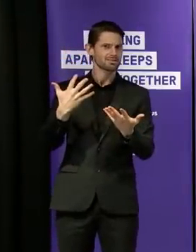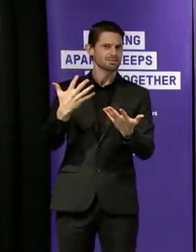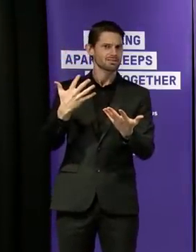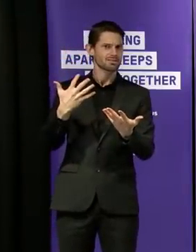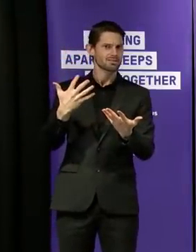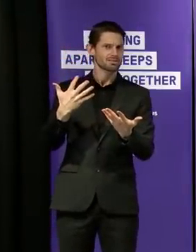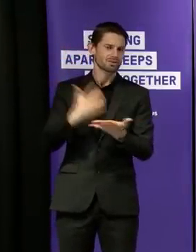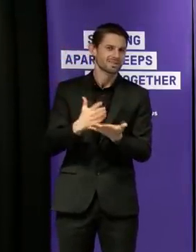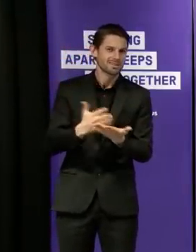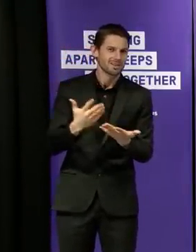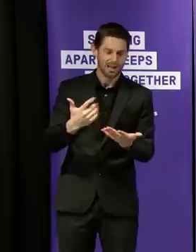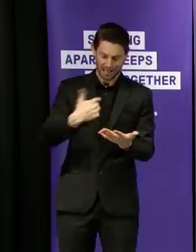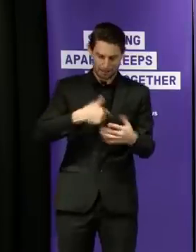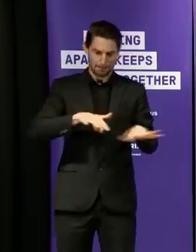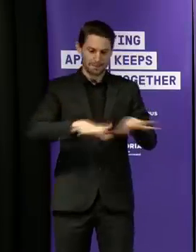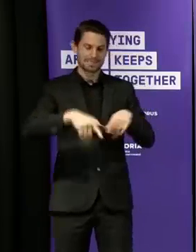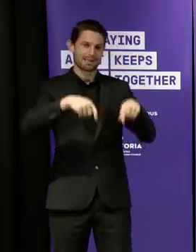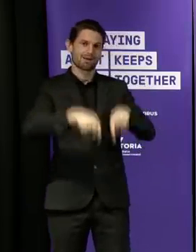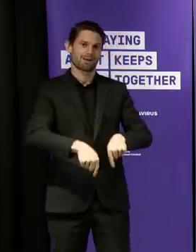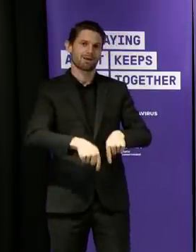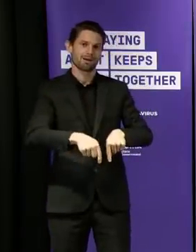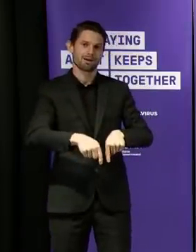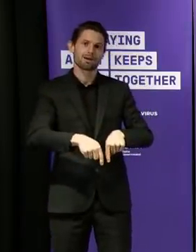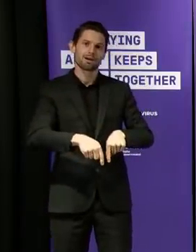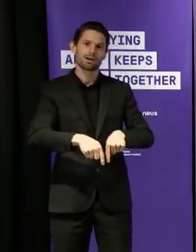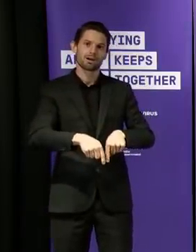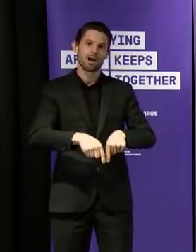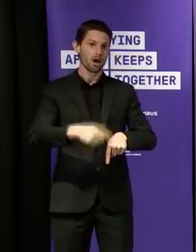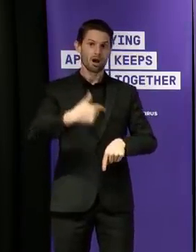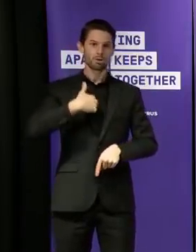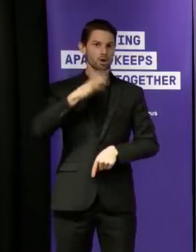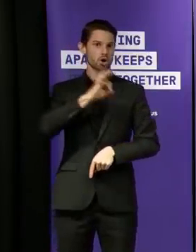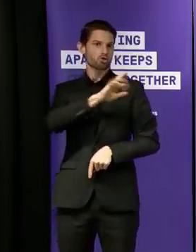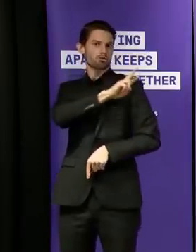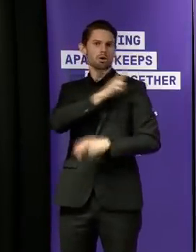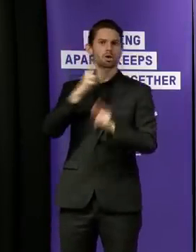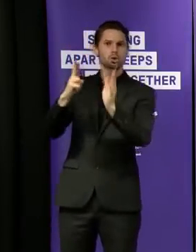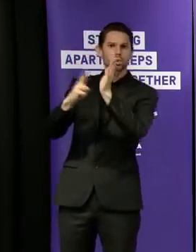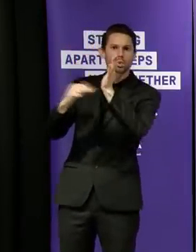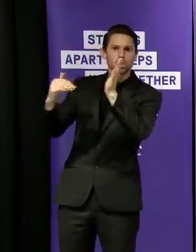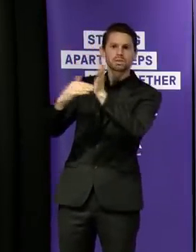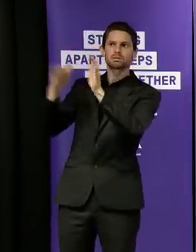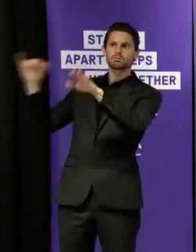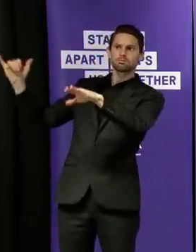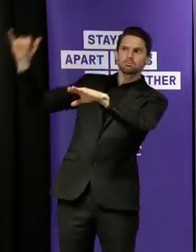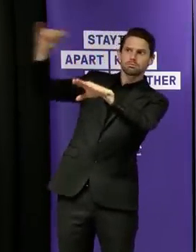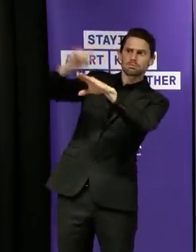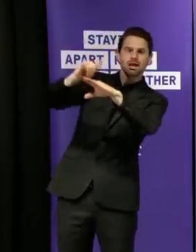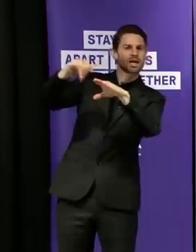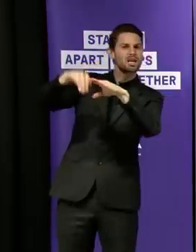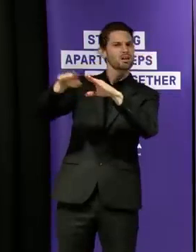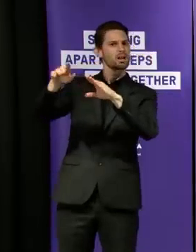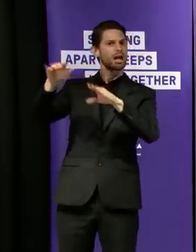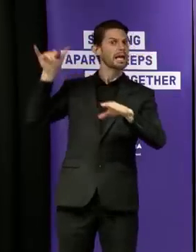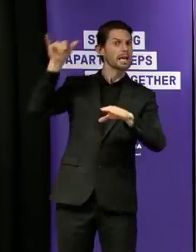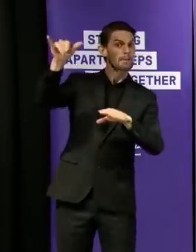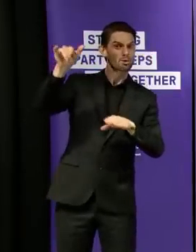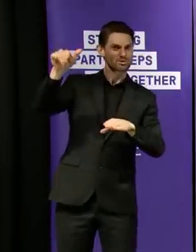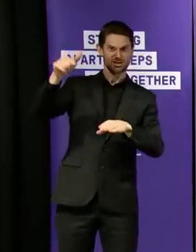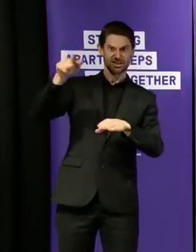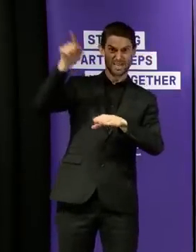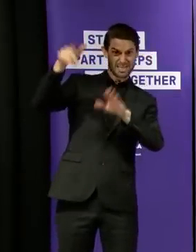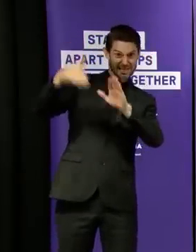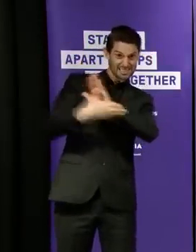we've got a bit to get on with here. International borders are not the responsibility of the state government, and what happens in Sydney is not